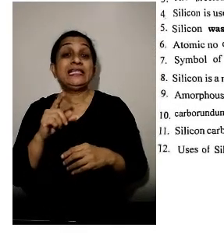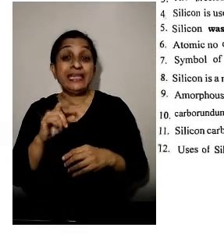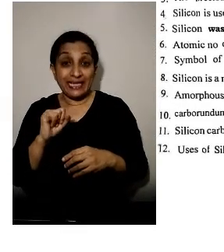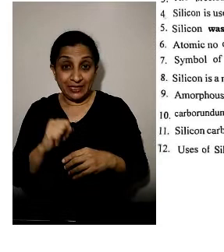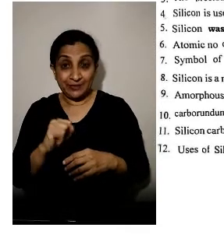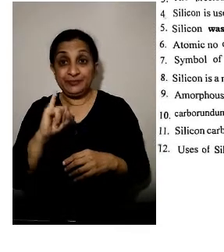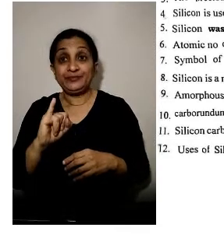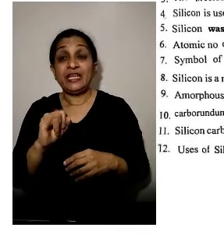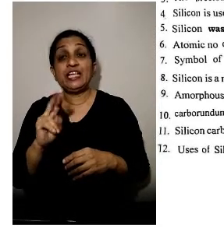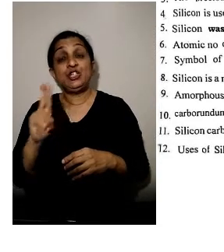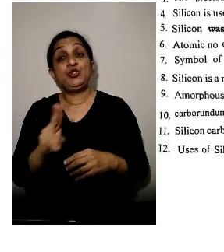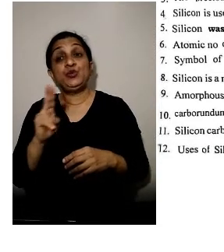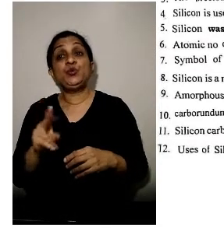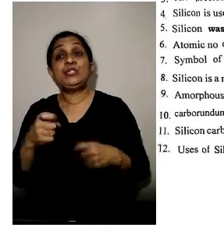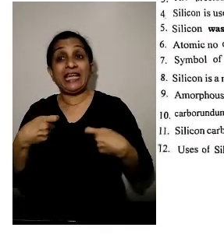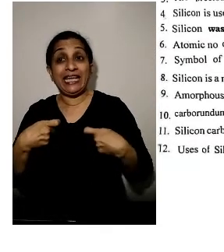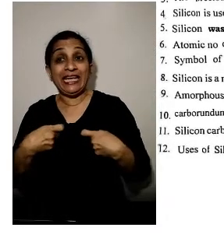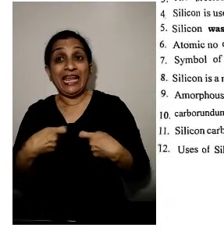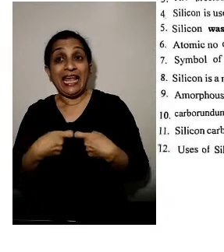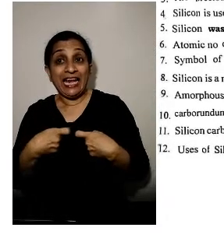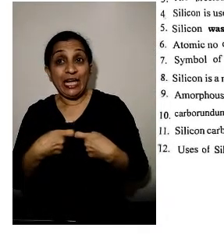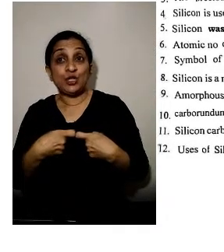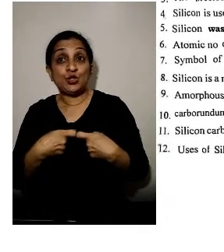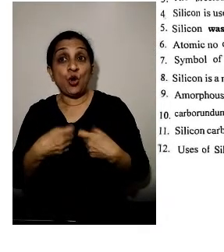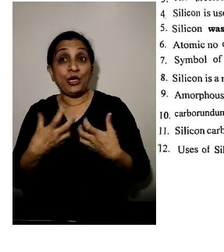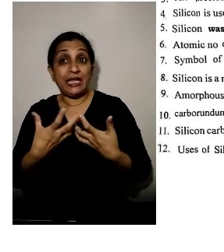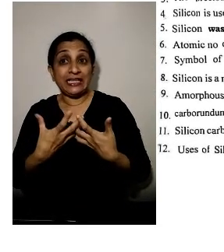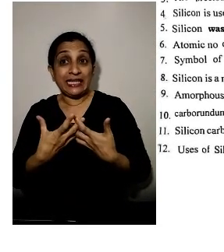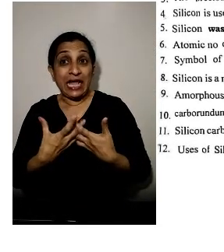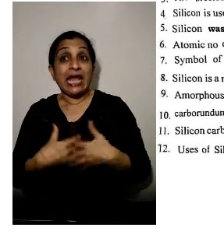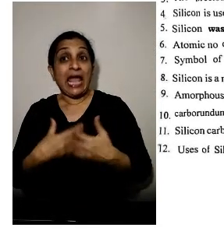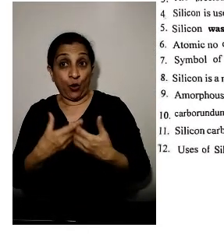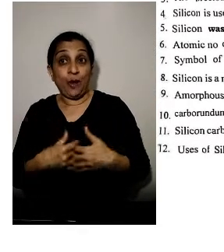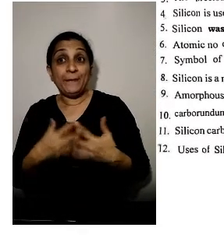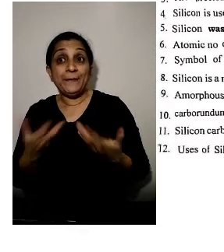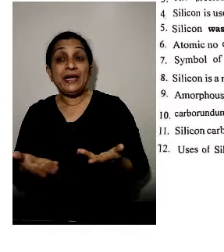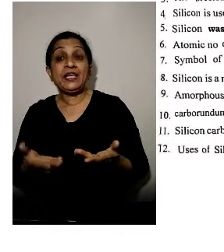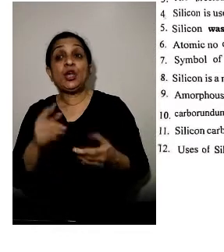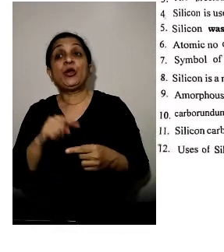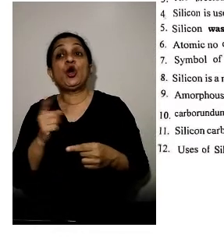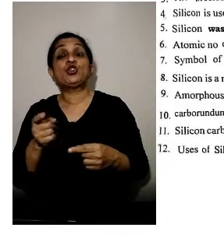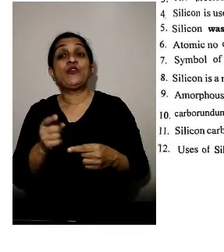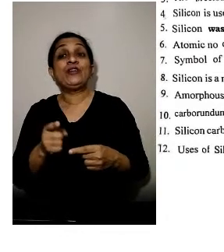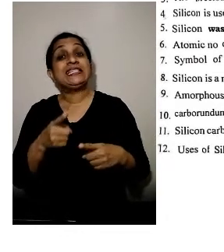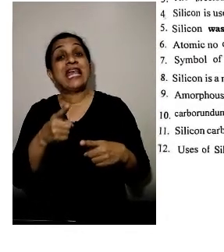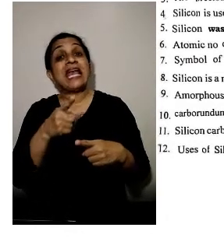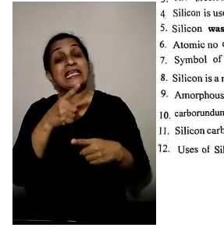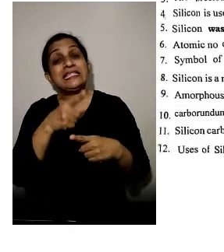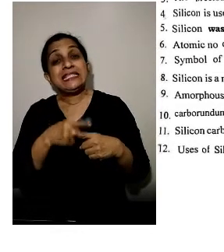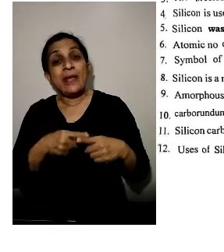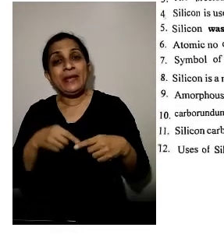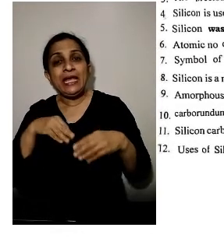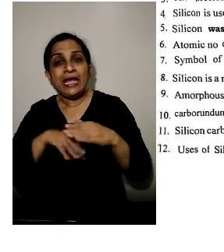silicon is used in electronic equipment because of its